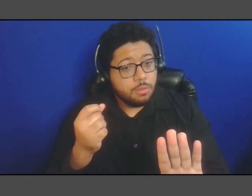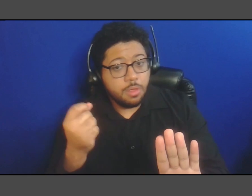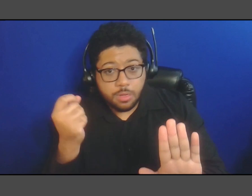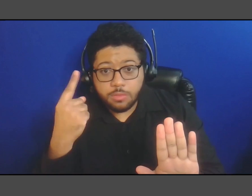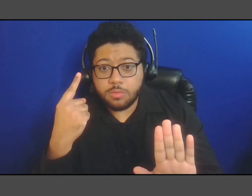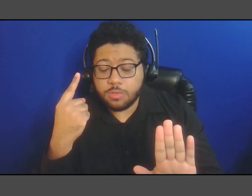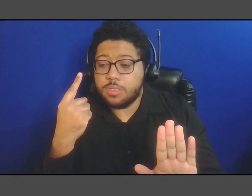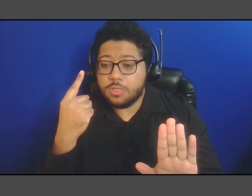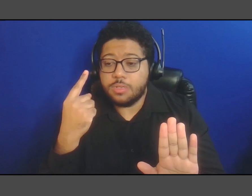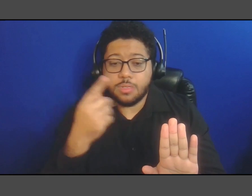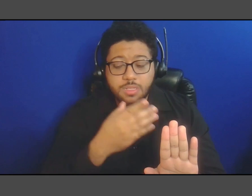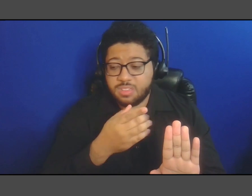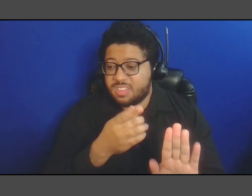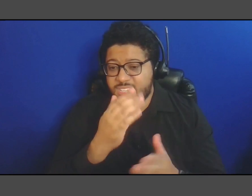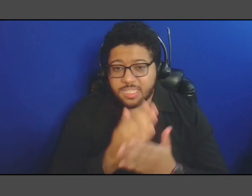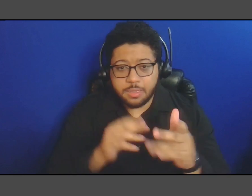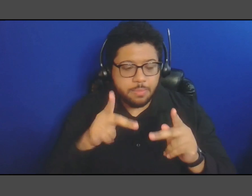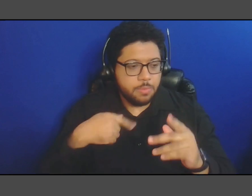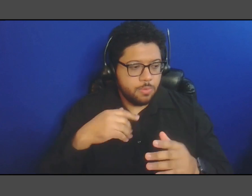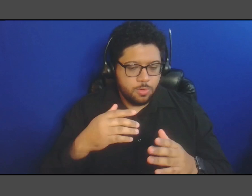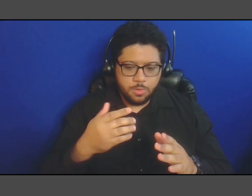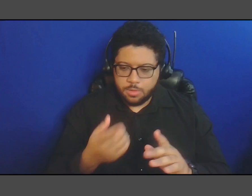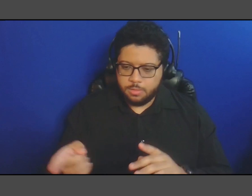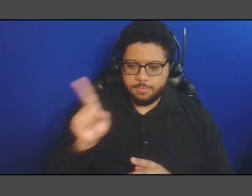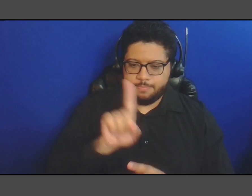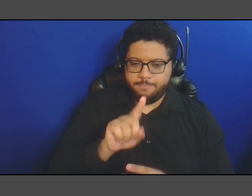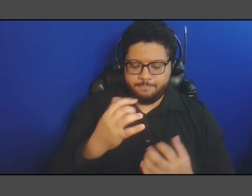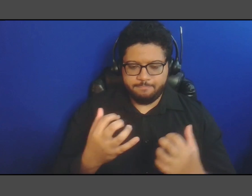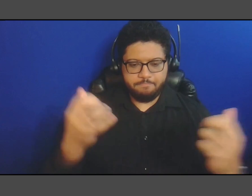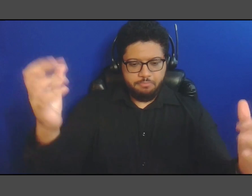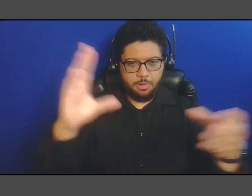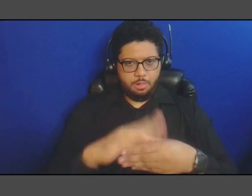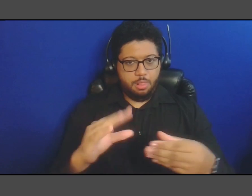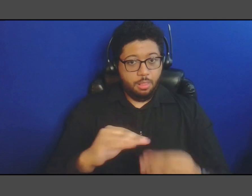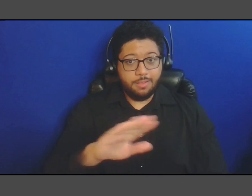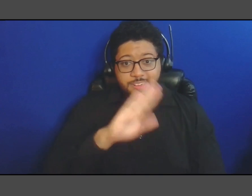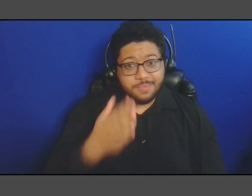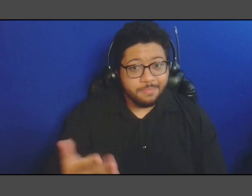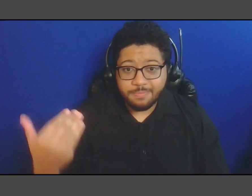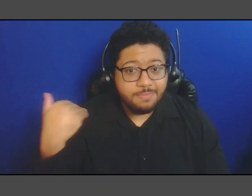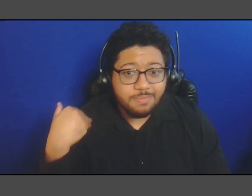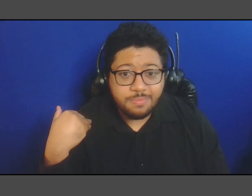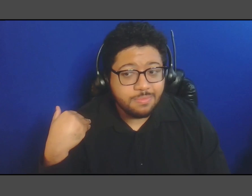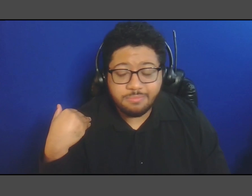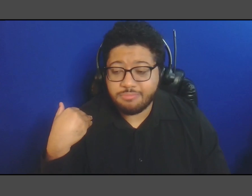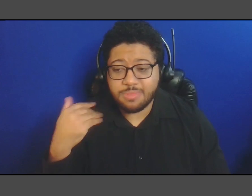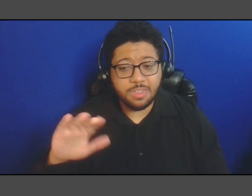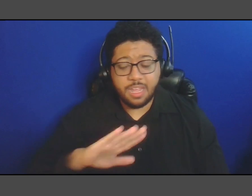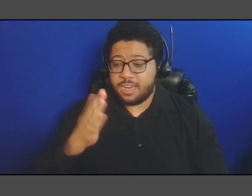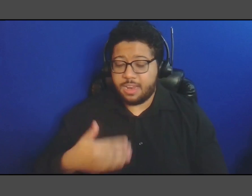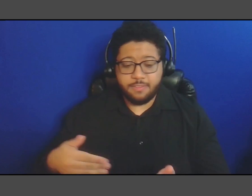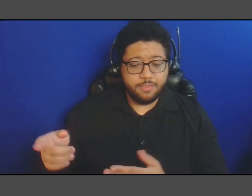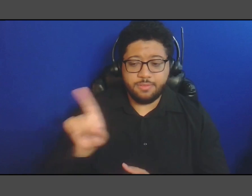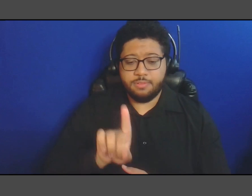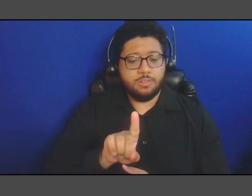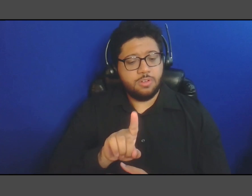public before. They had never stood to tell this part of their life.